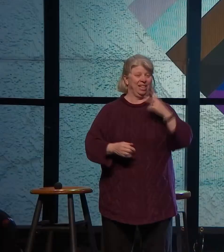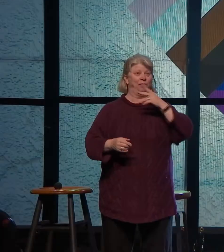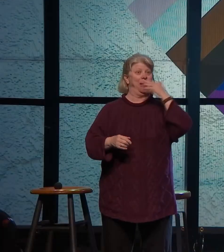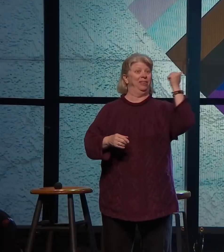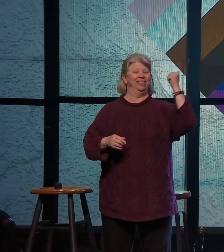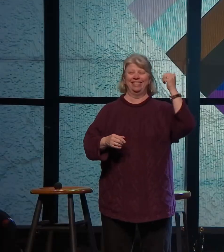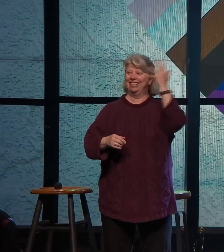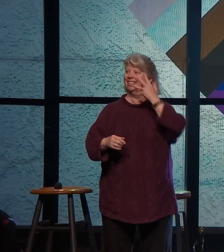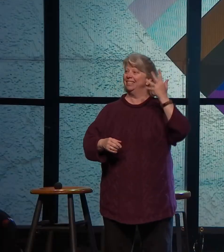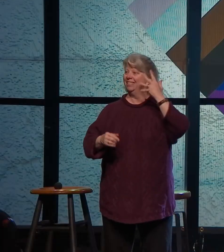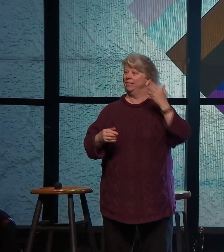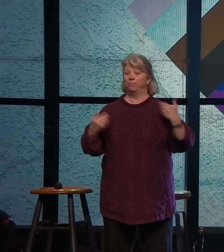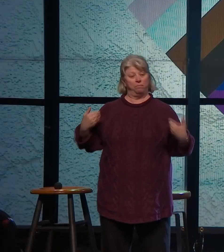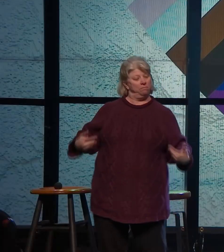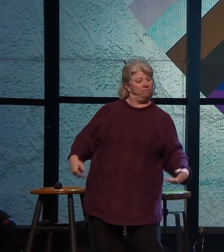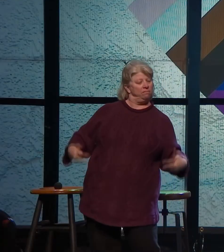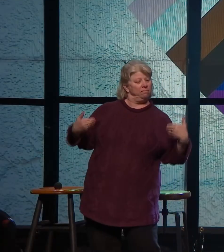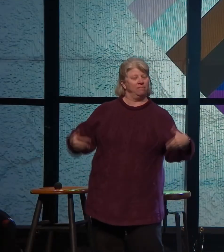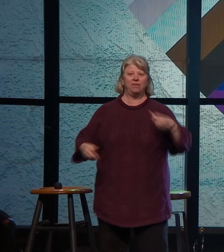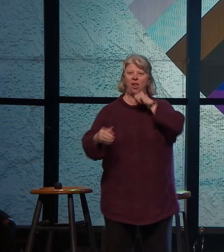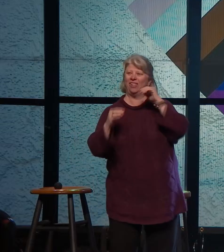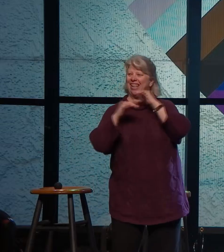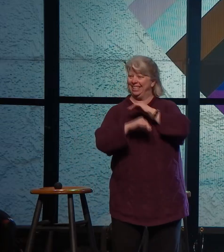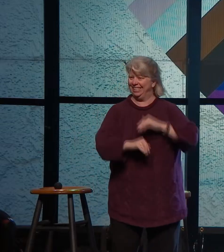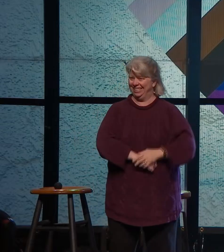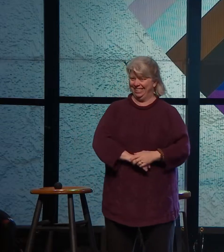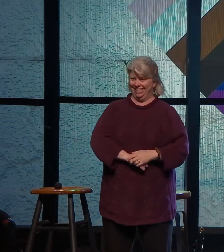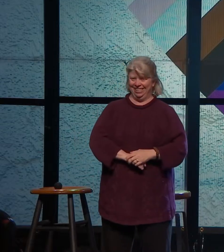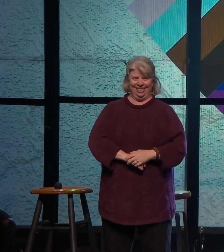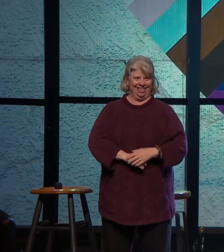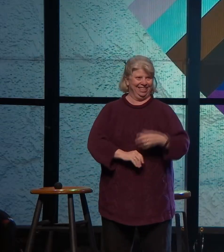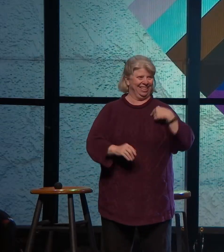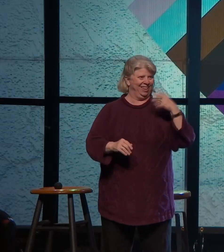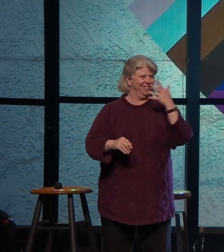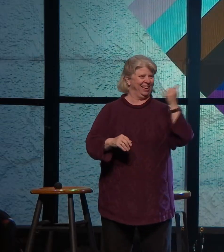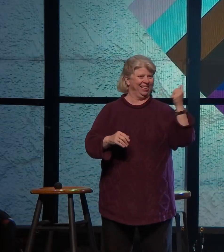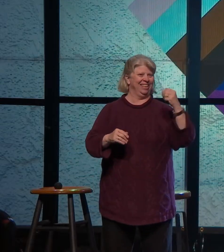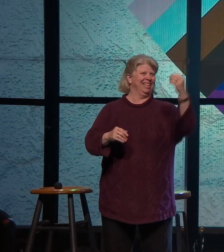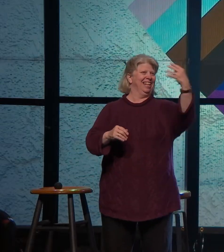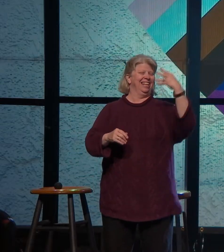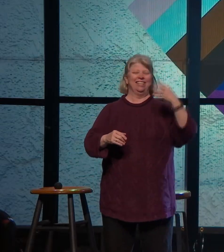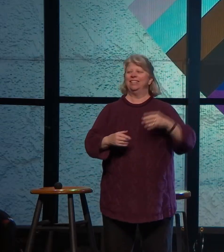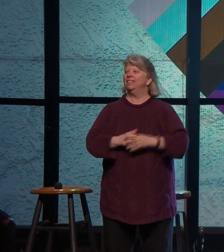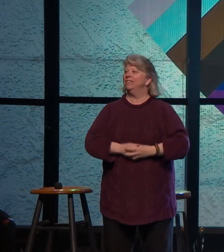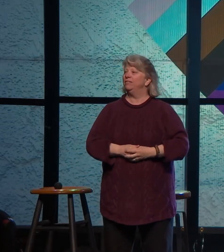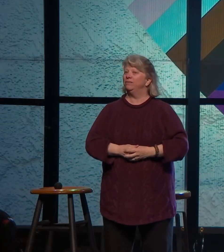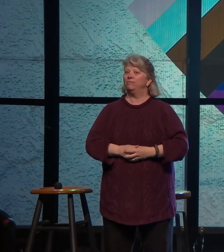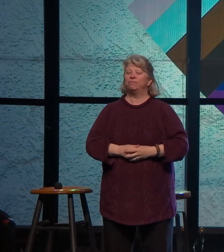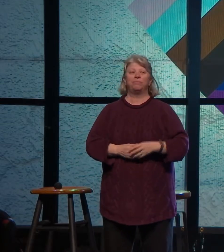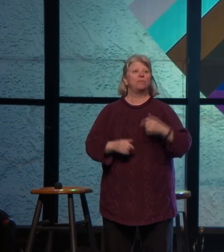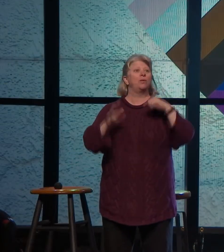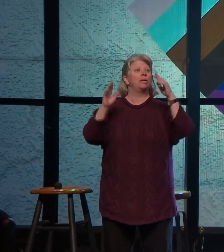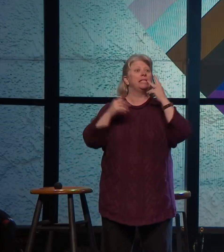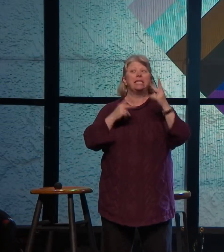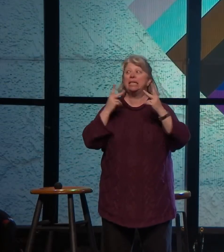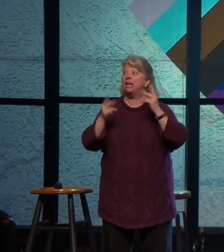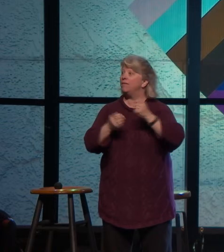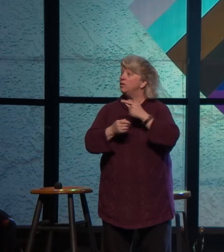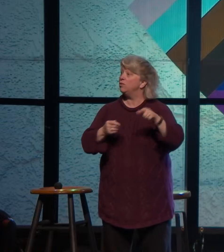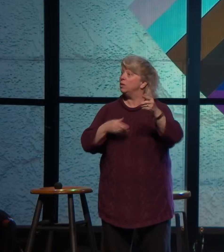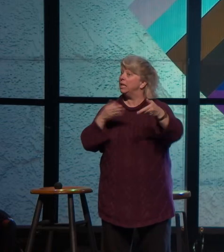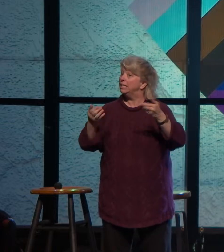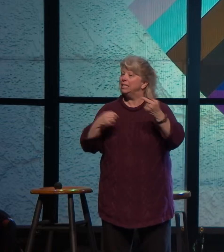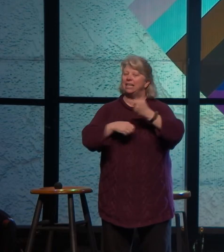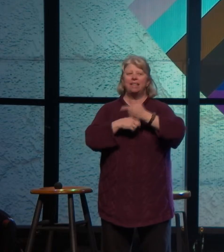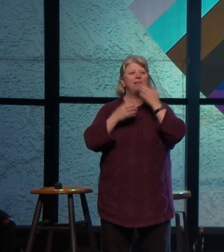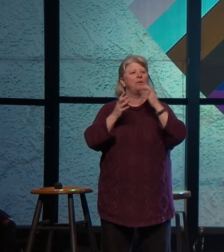better? Don't lie to me, Jeff. Do I look 10 years younger in the light here? All right. Well, it's great to see everybody. If you're a guest today,